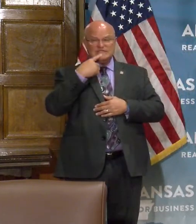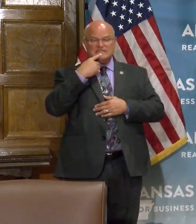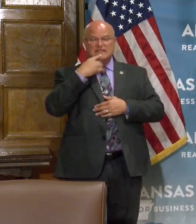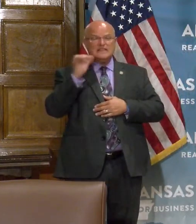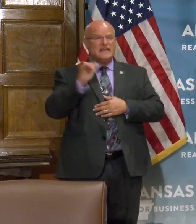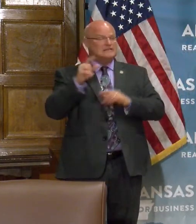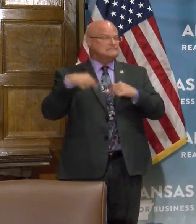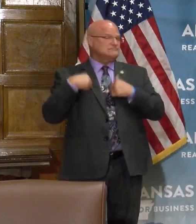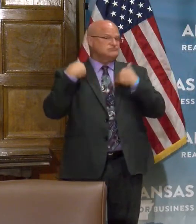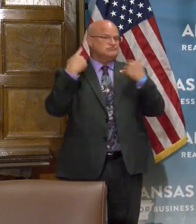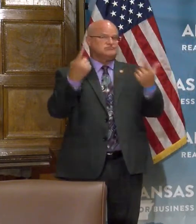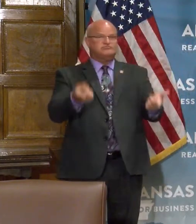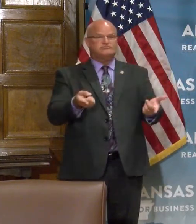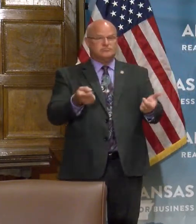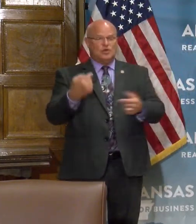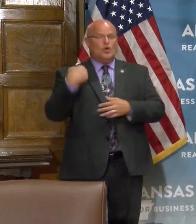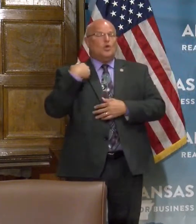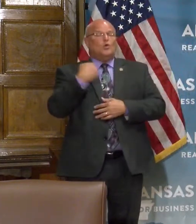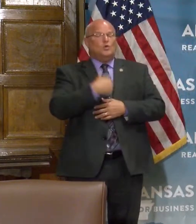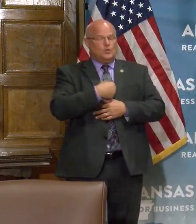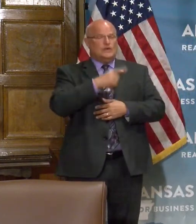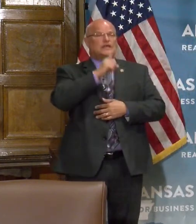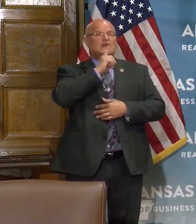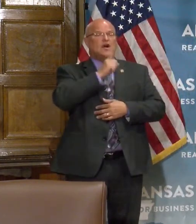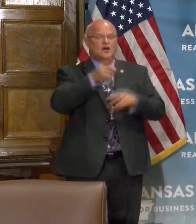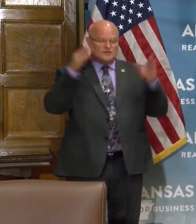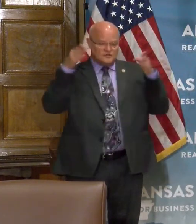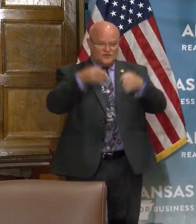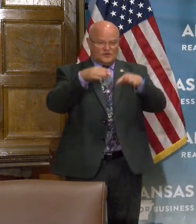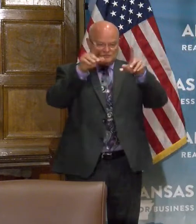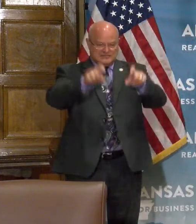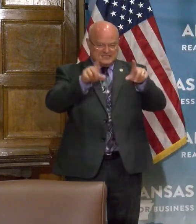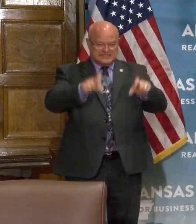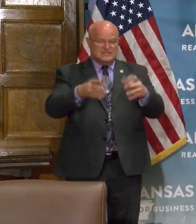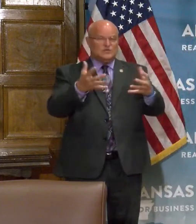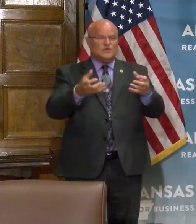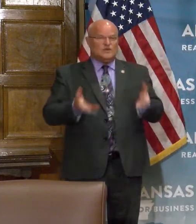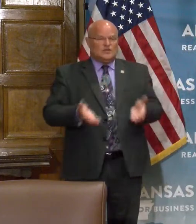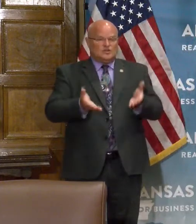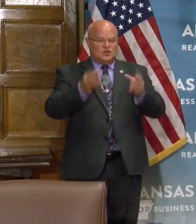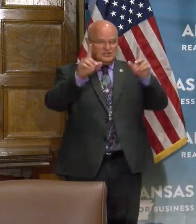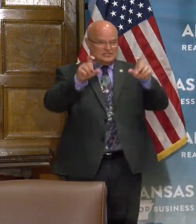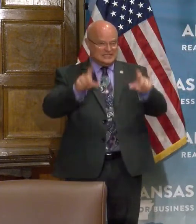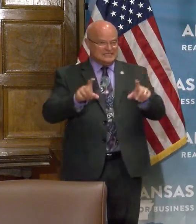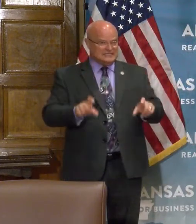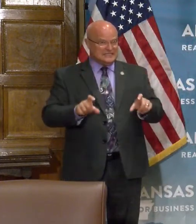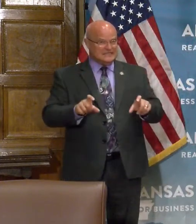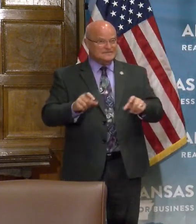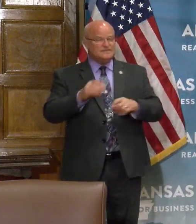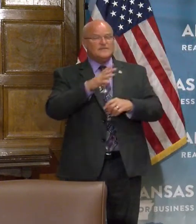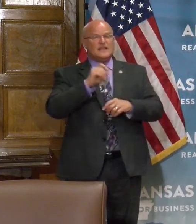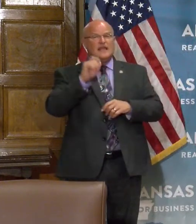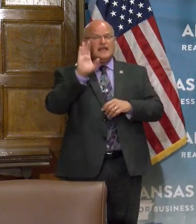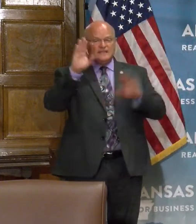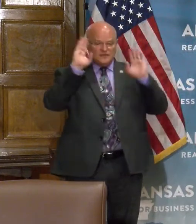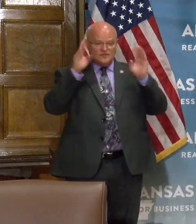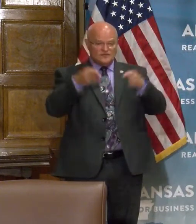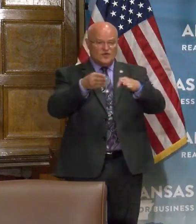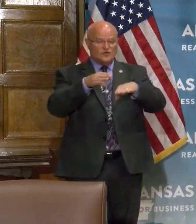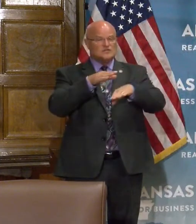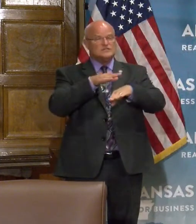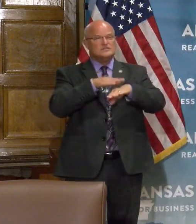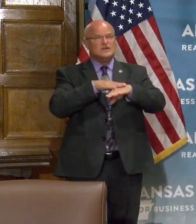like he has always done, we are focused on testing. We want to encourage testing, and they're focused